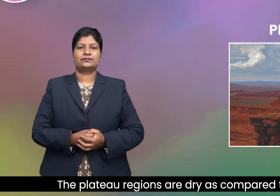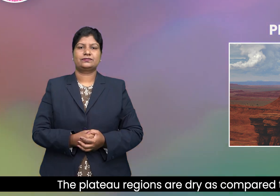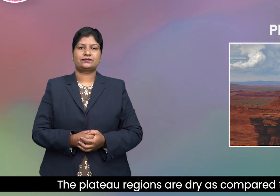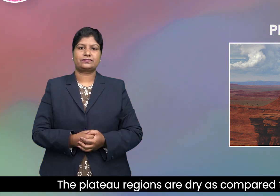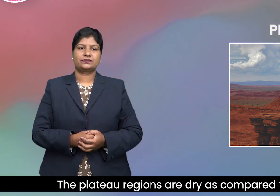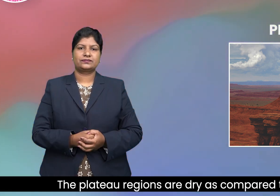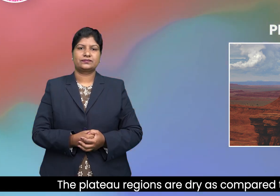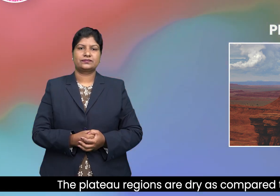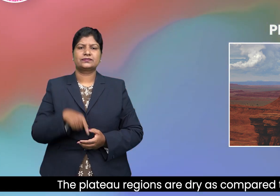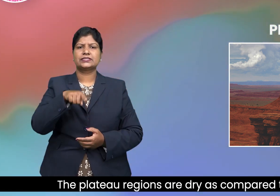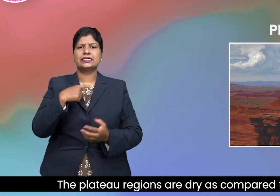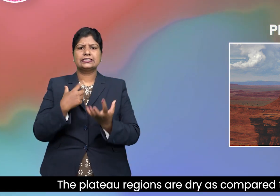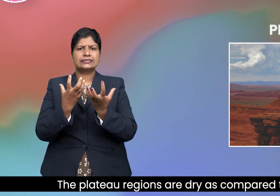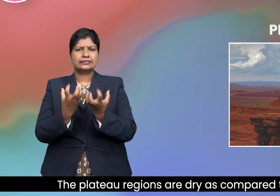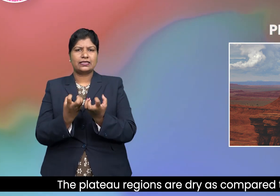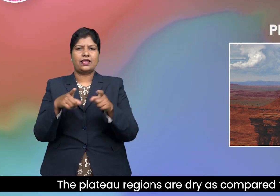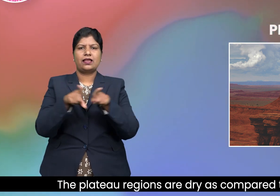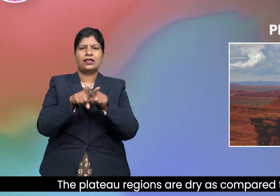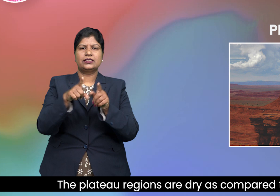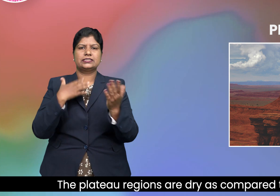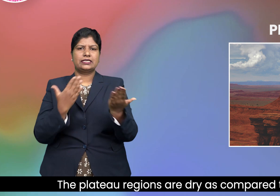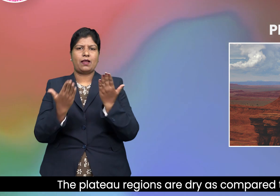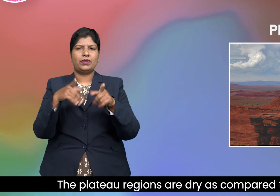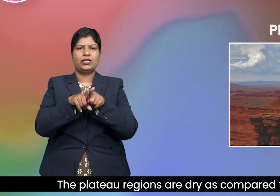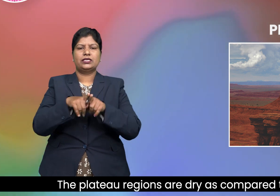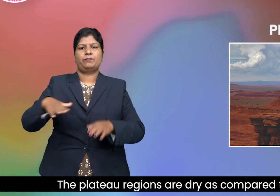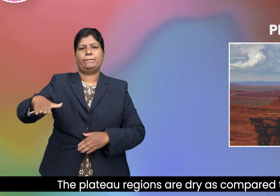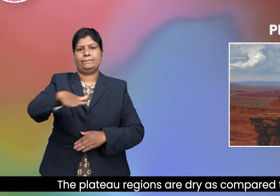are dry as compared to the plains